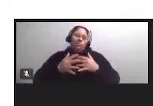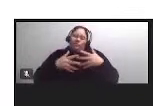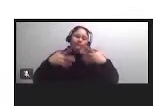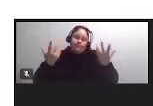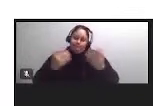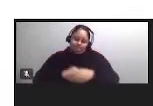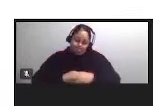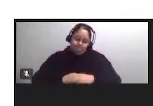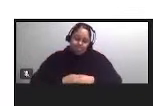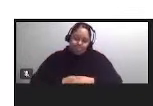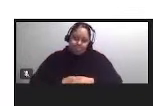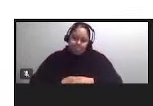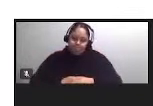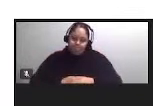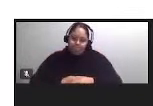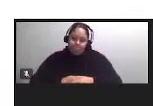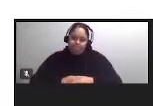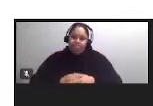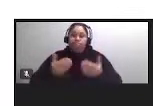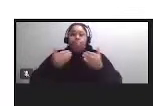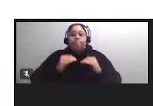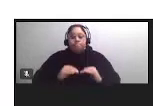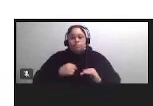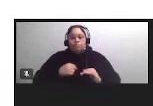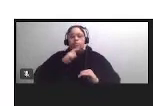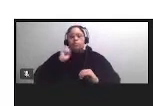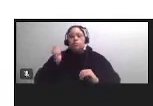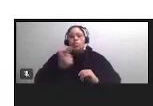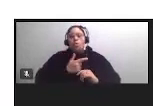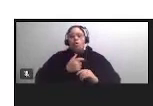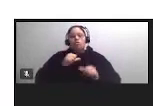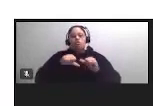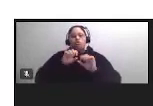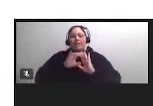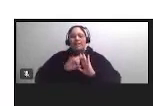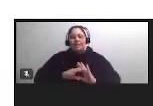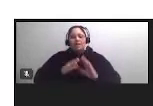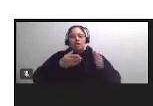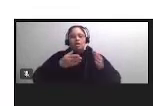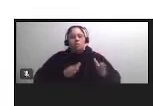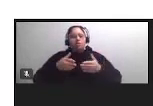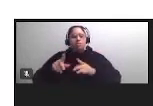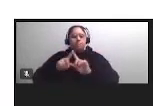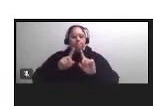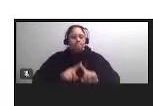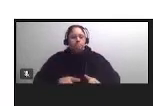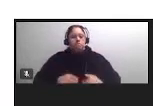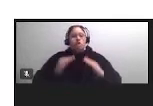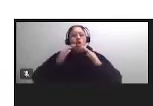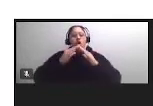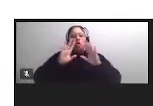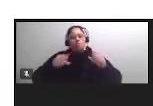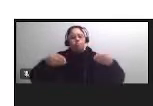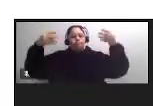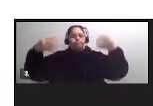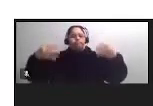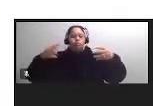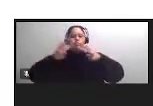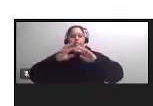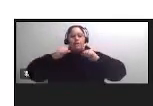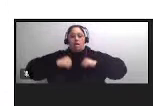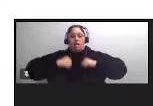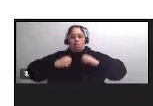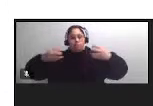that. Then we also use all of our social media channels, and on the homepage of our website, we have